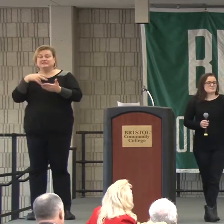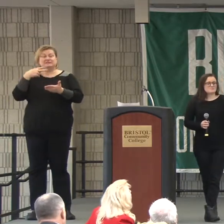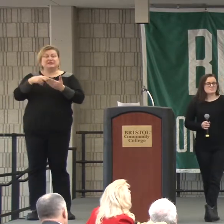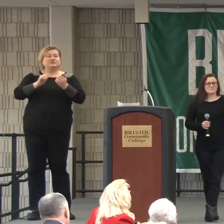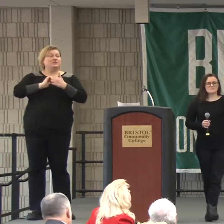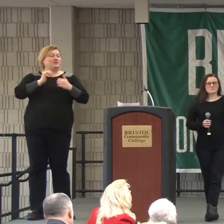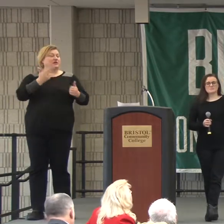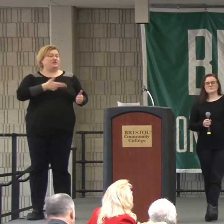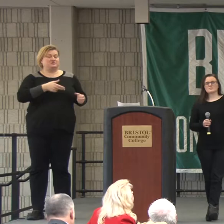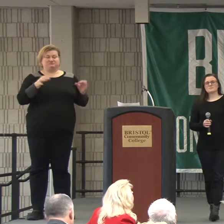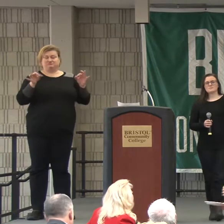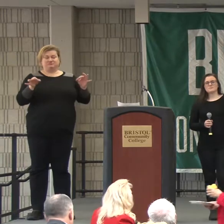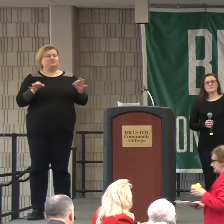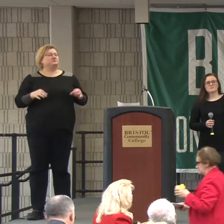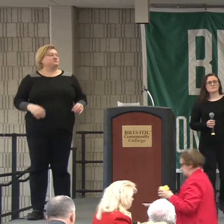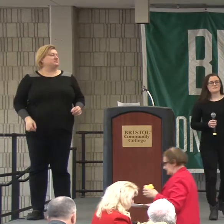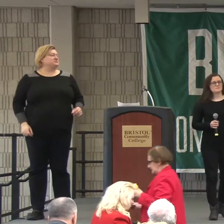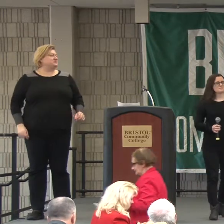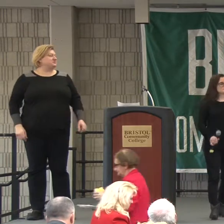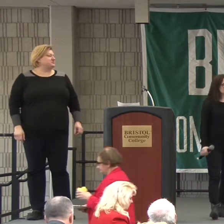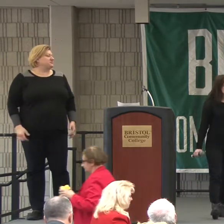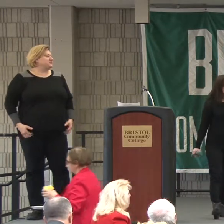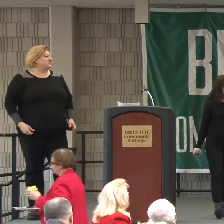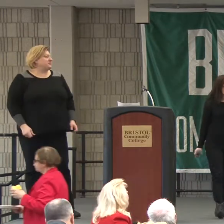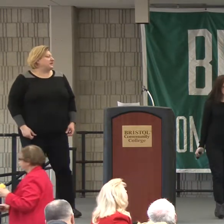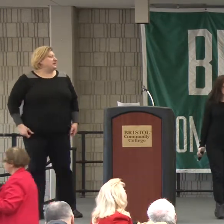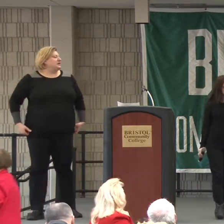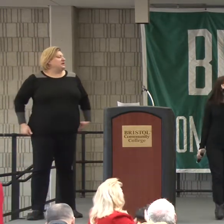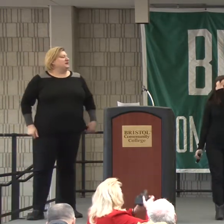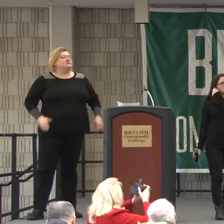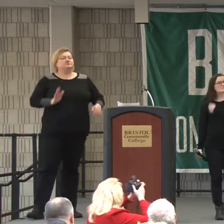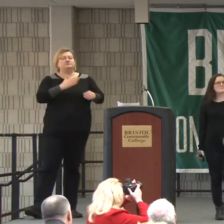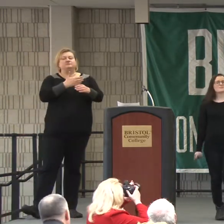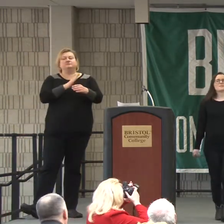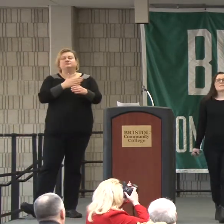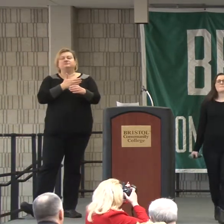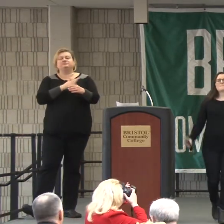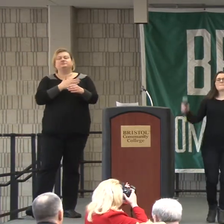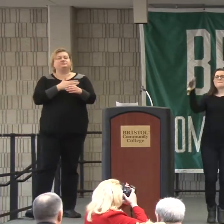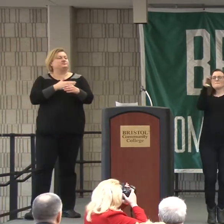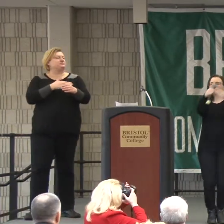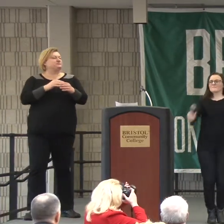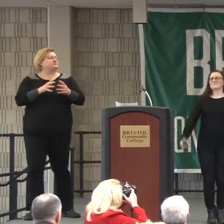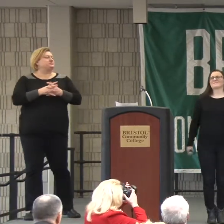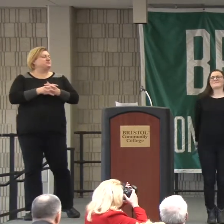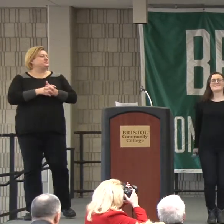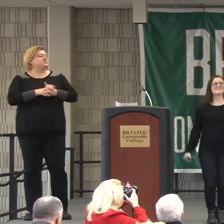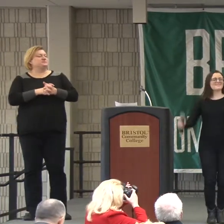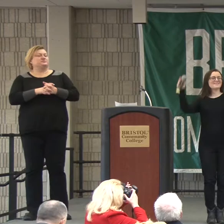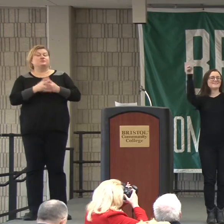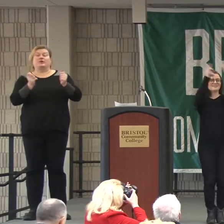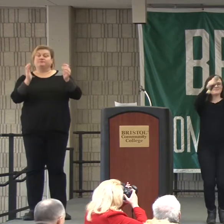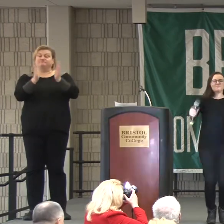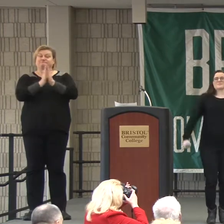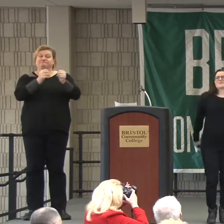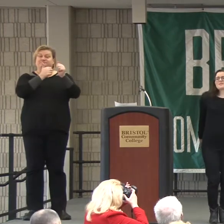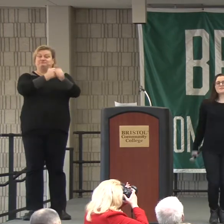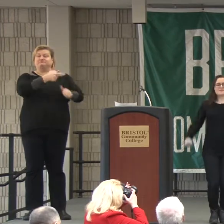us. So here we go. Here's our goal. Clap with me, right here. Put your hands together, here we go.